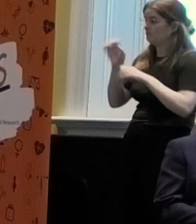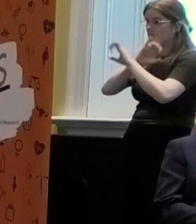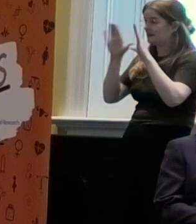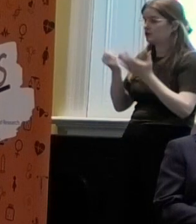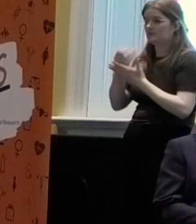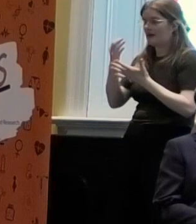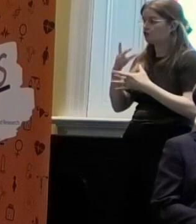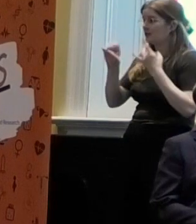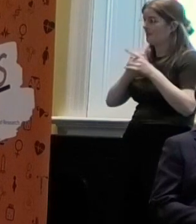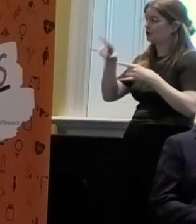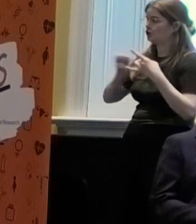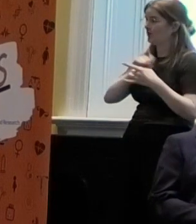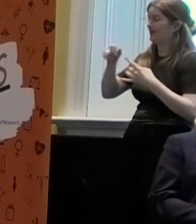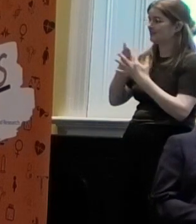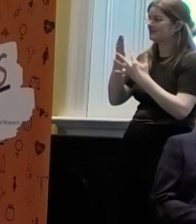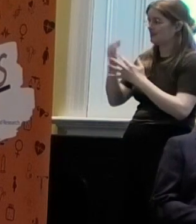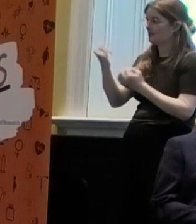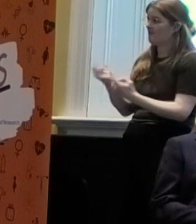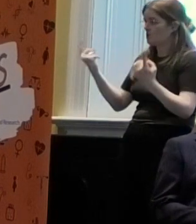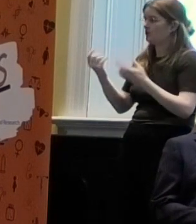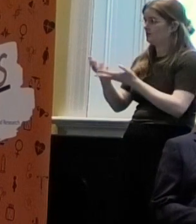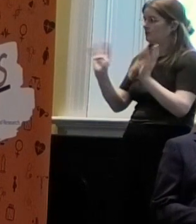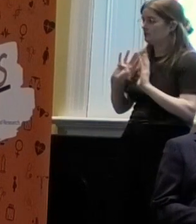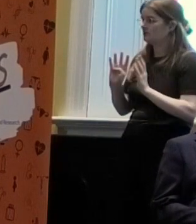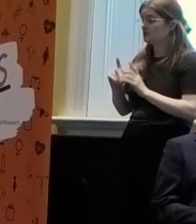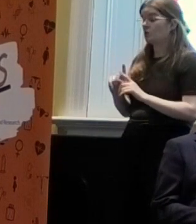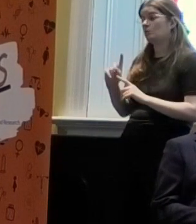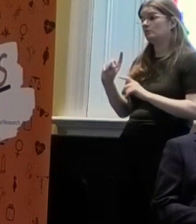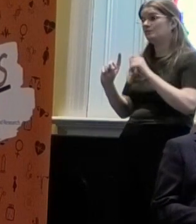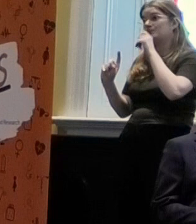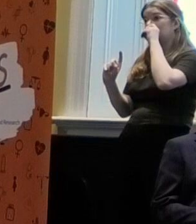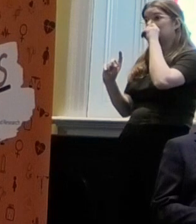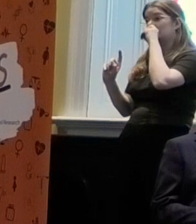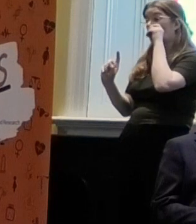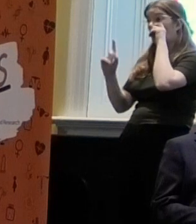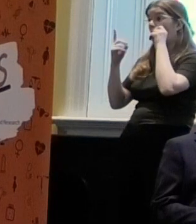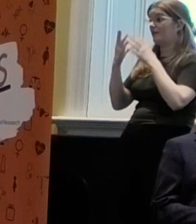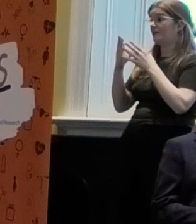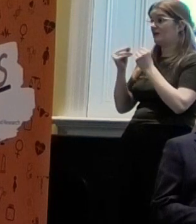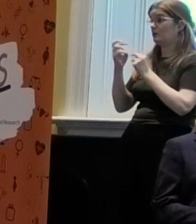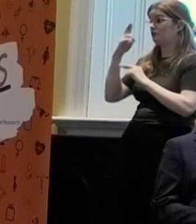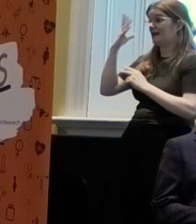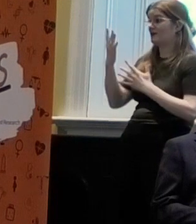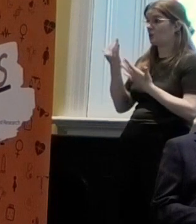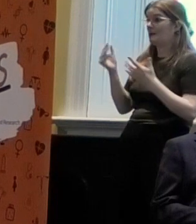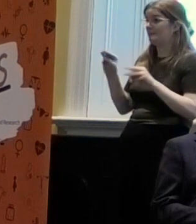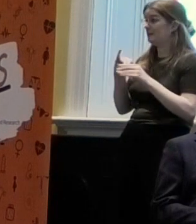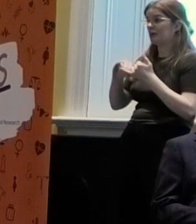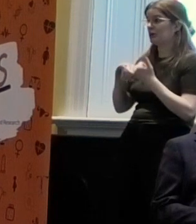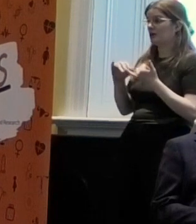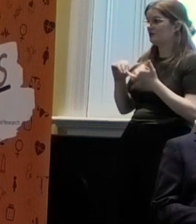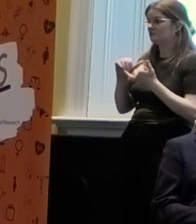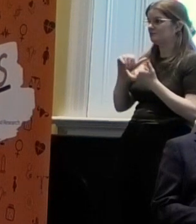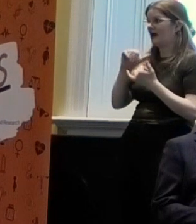clear to try and make that accessible for people. And actually, one of the things that we found is that for those who don't have